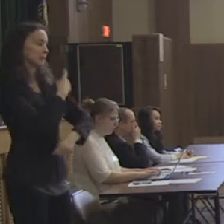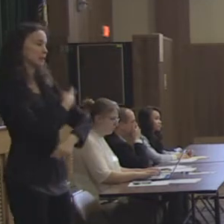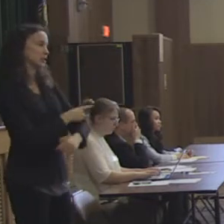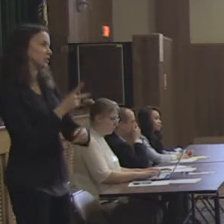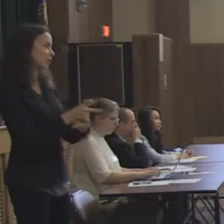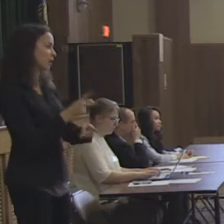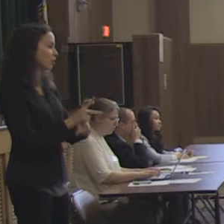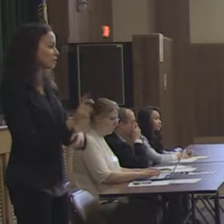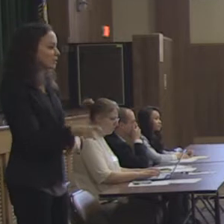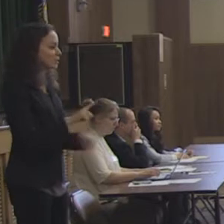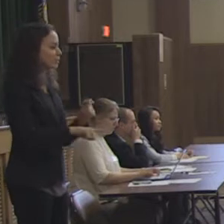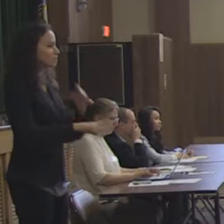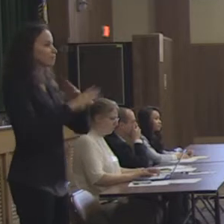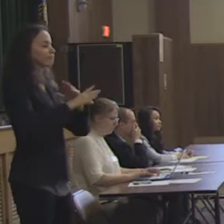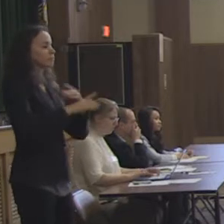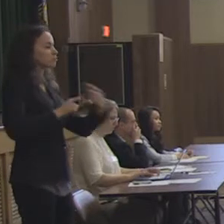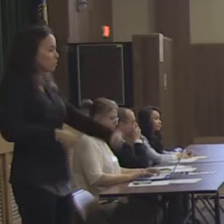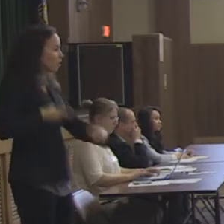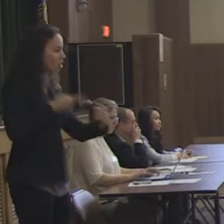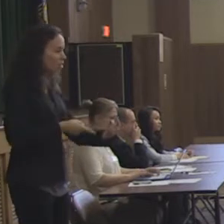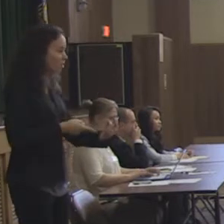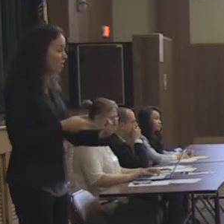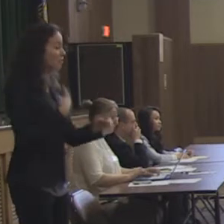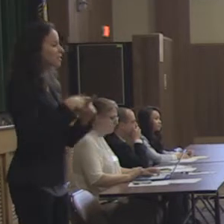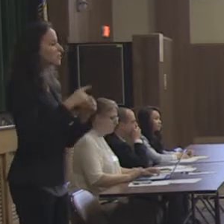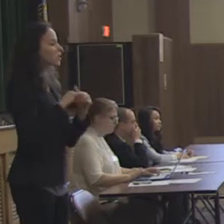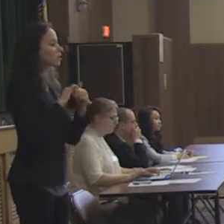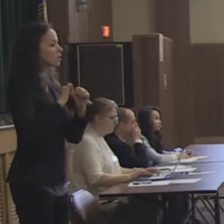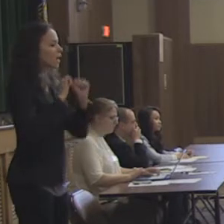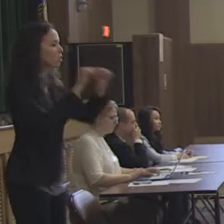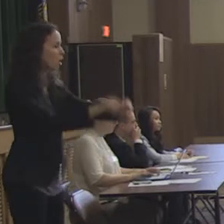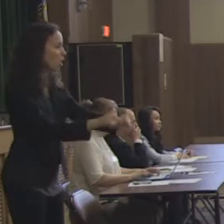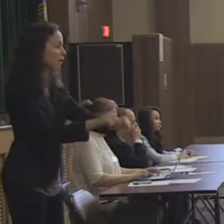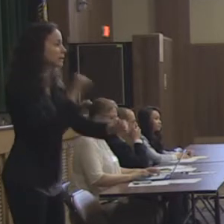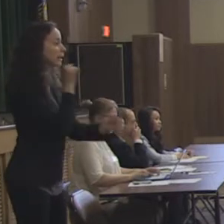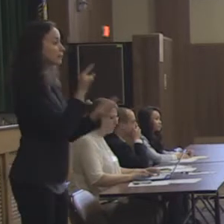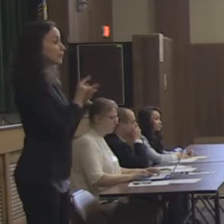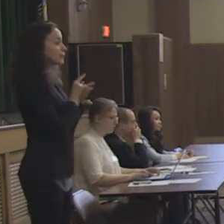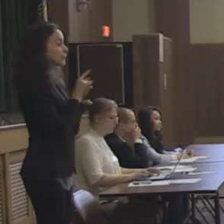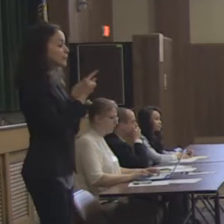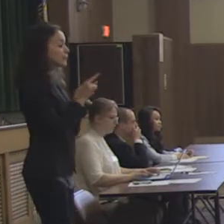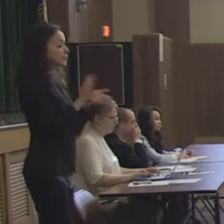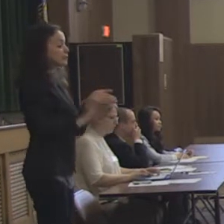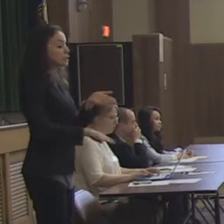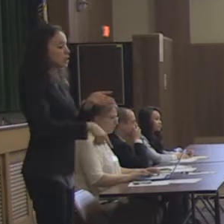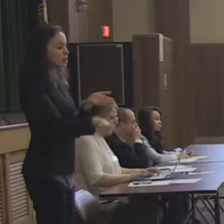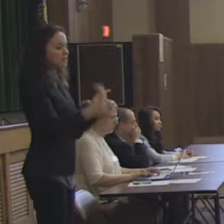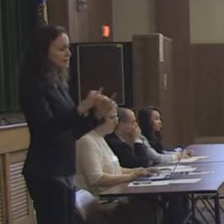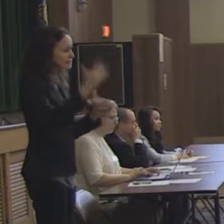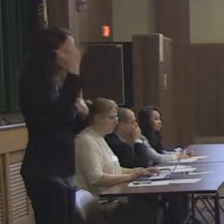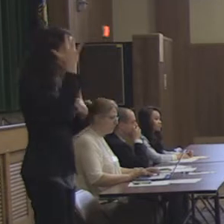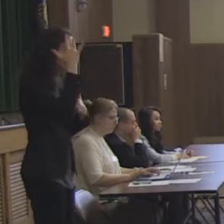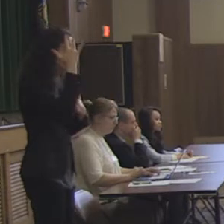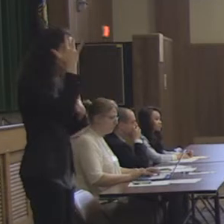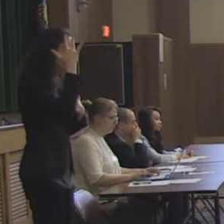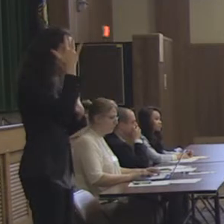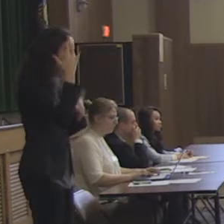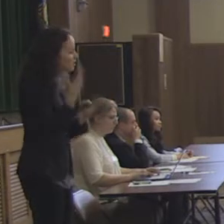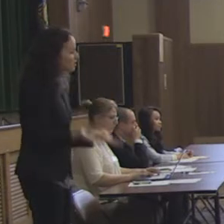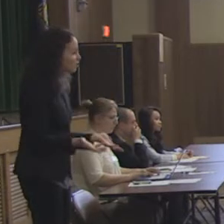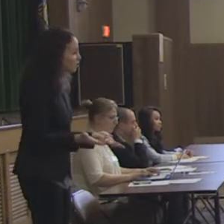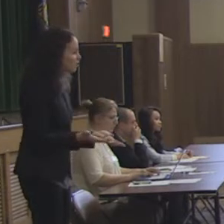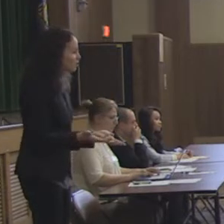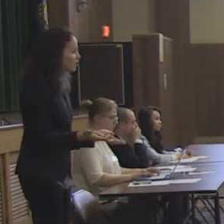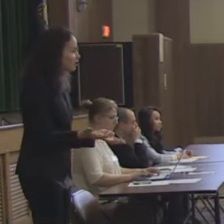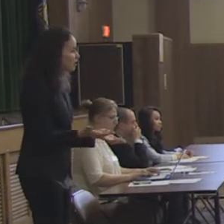care for the amount of time that they need. You can't just discharge them, and they're still sick. Because people wonder about that